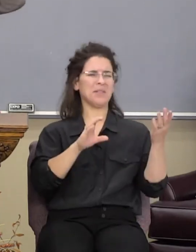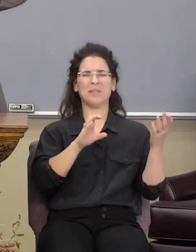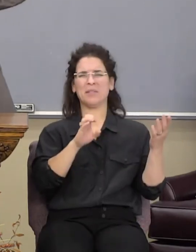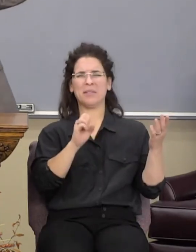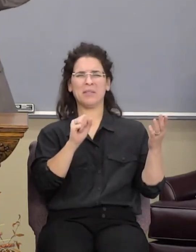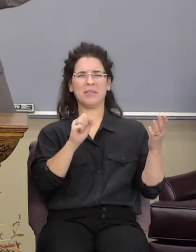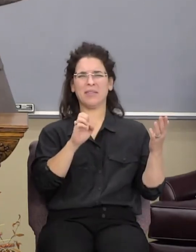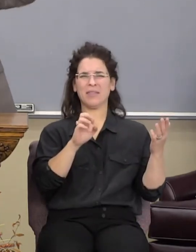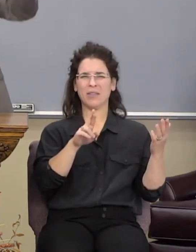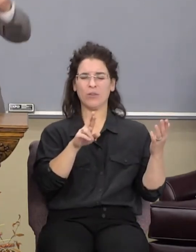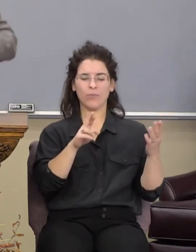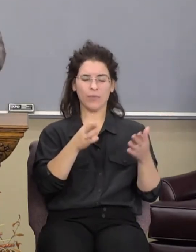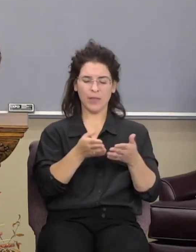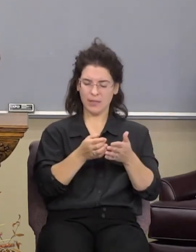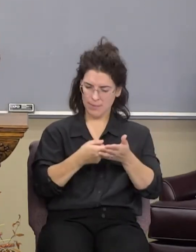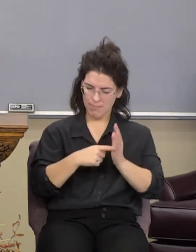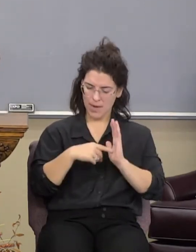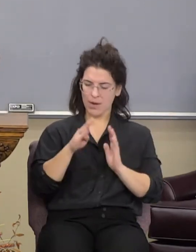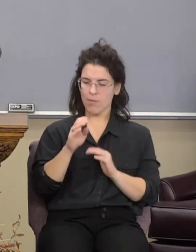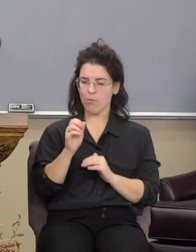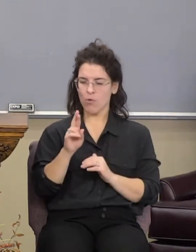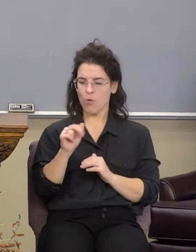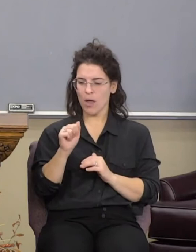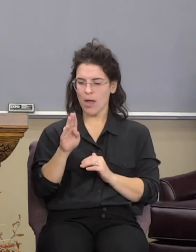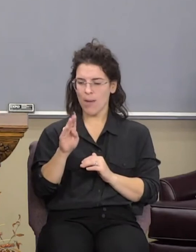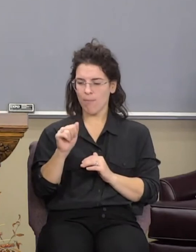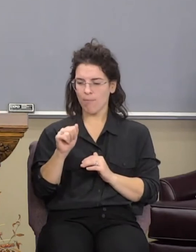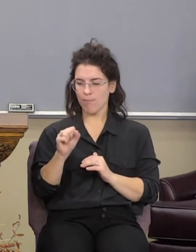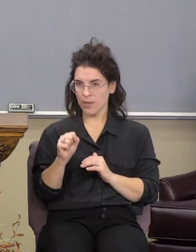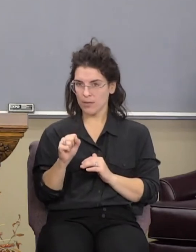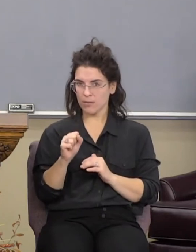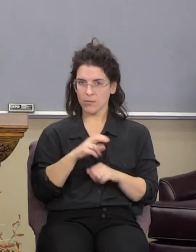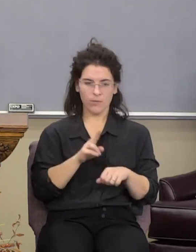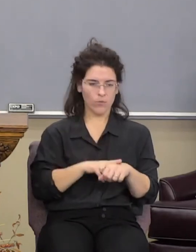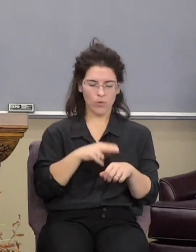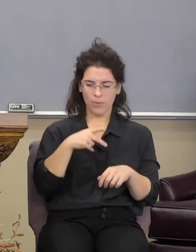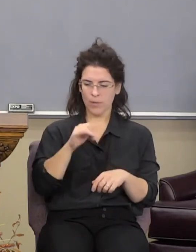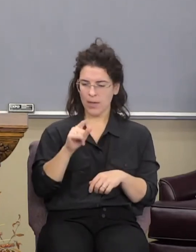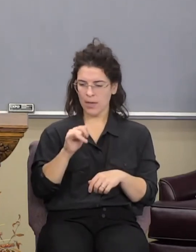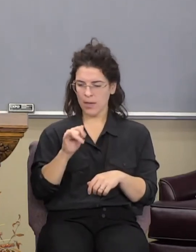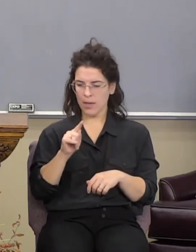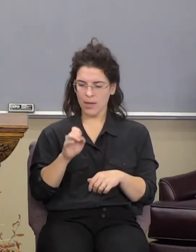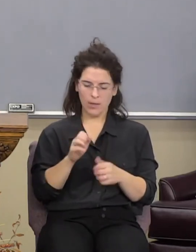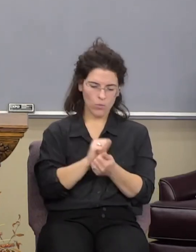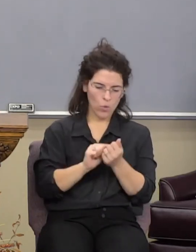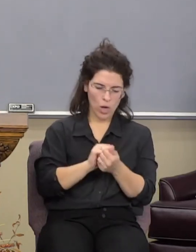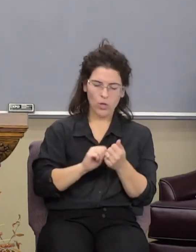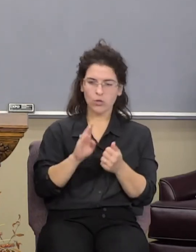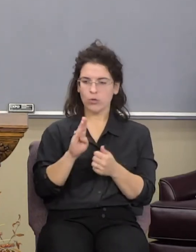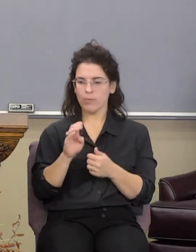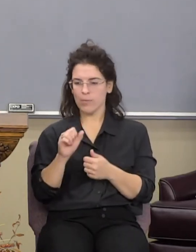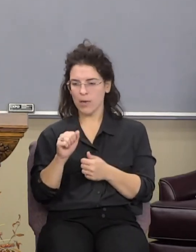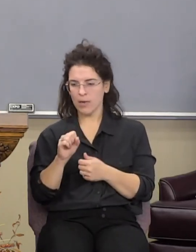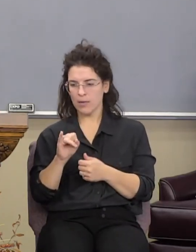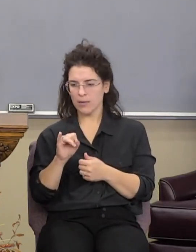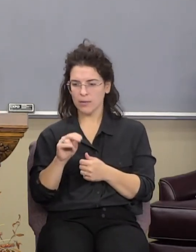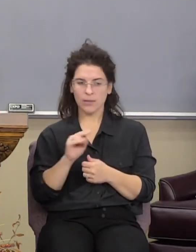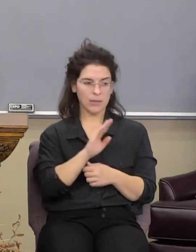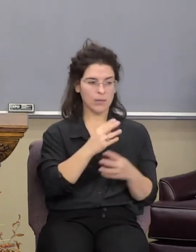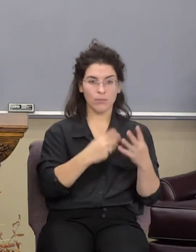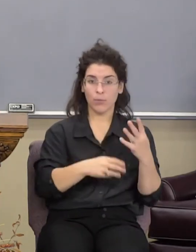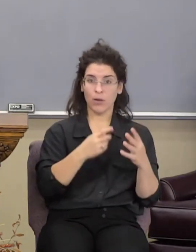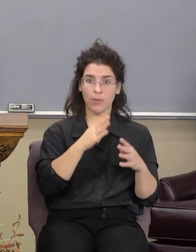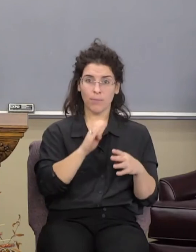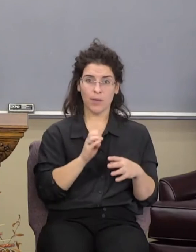demanded Barabbas. And then, of course, what does Pilate do? He takes a wash basin. And by the way, remember what Israel said? His blood